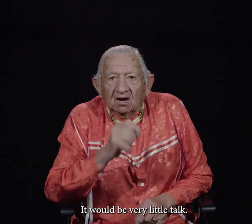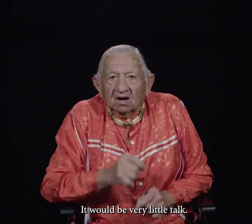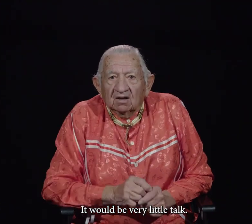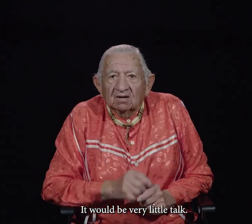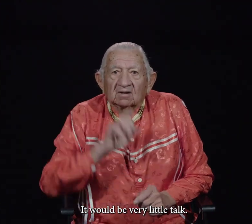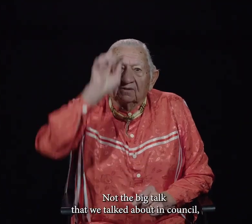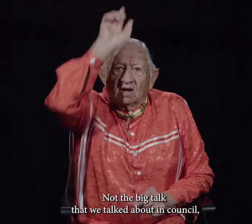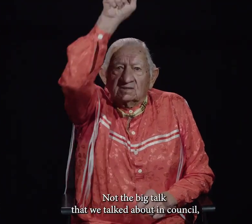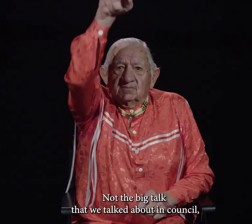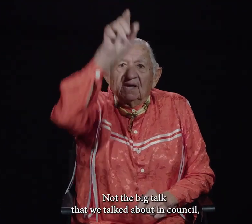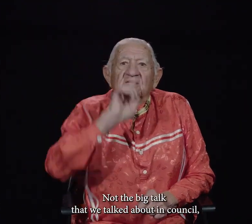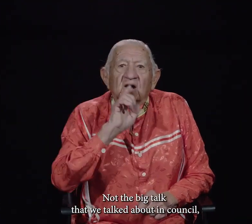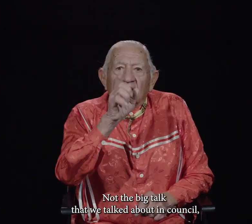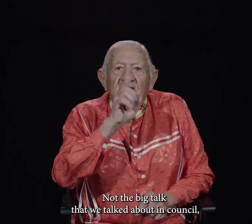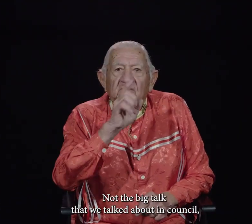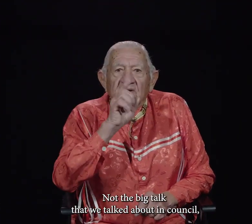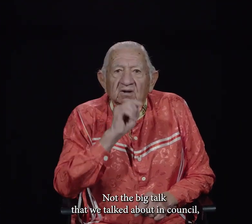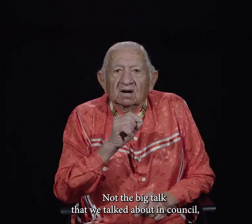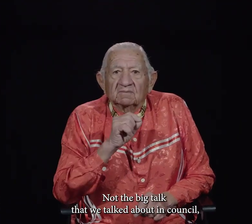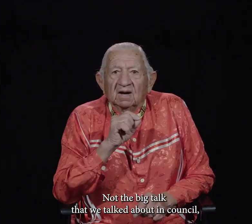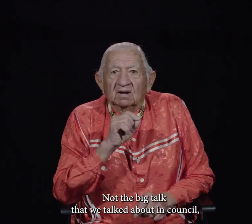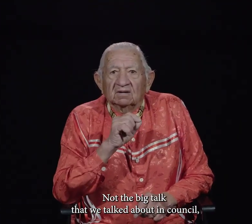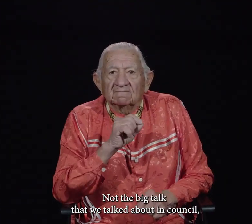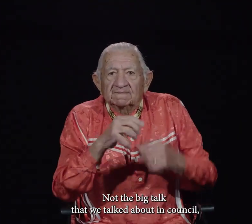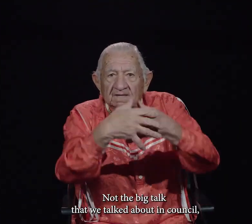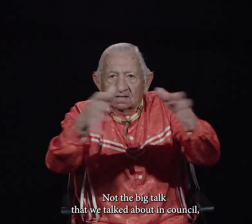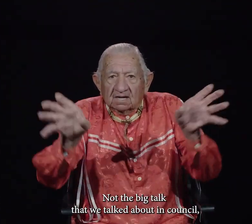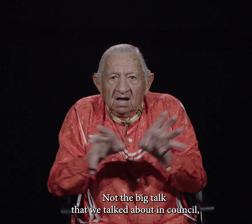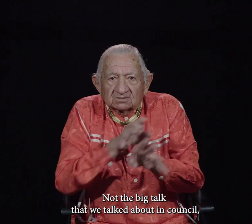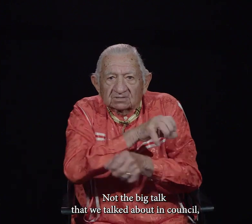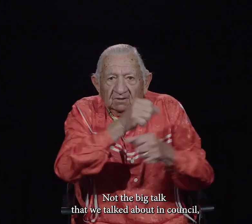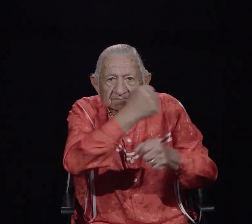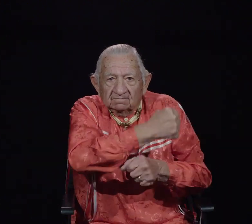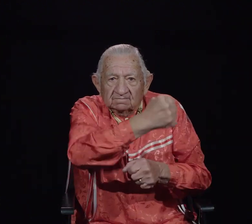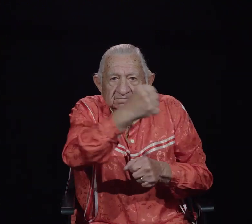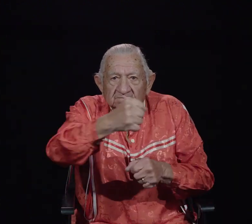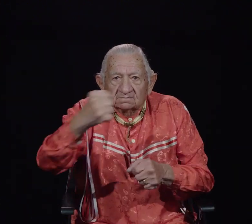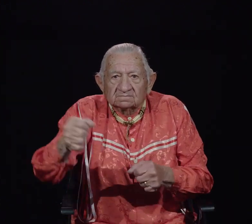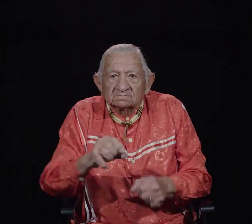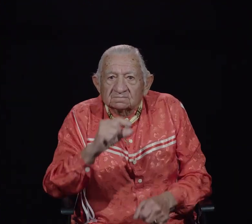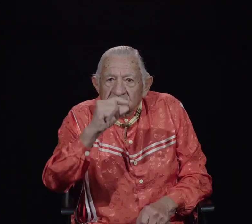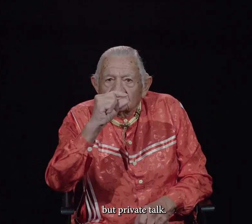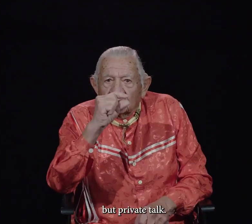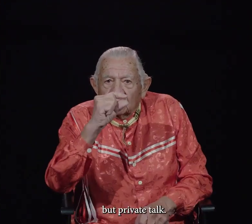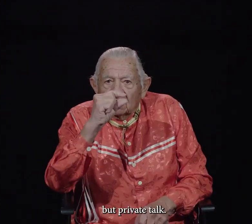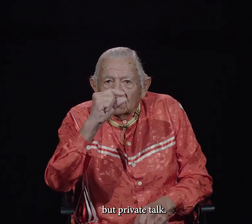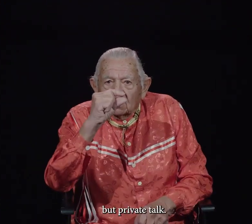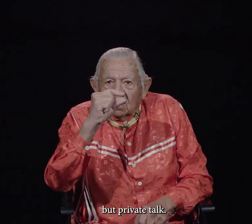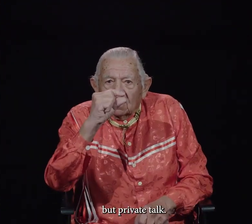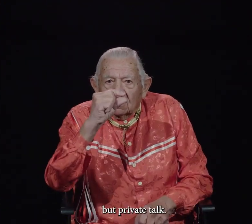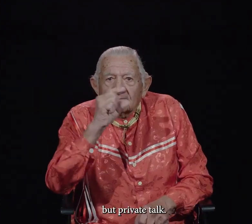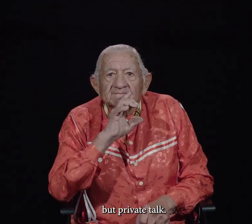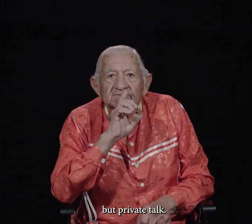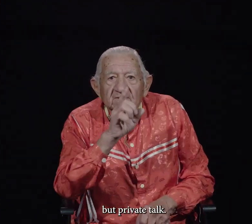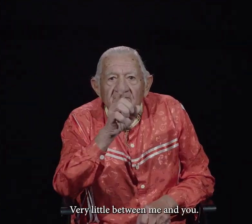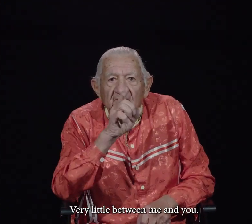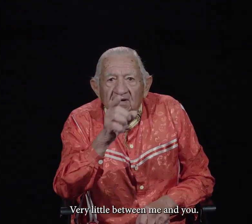talk. Not the big talk that we talked about in council, but private talk. Very